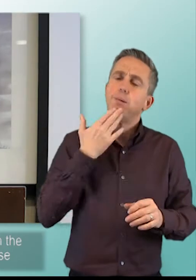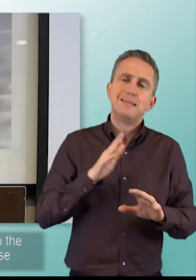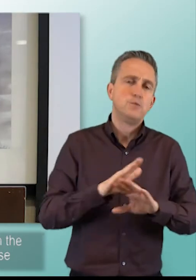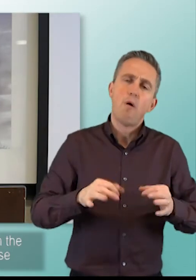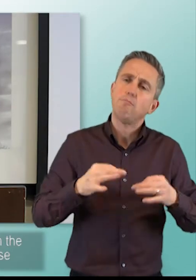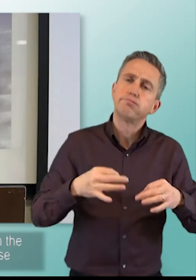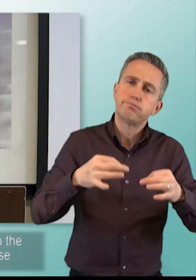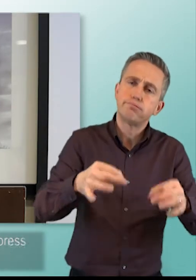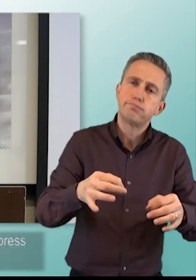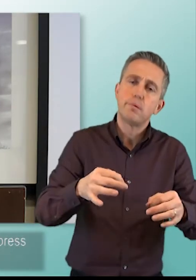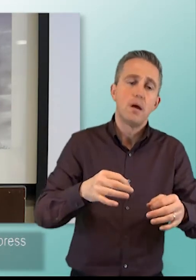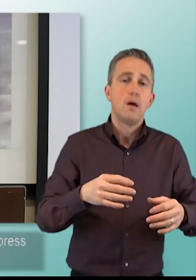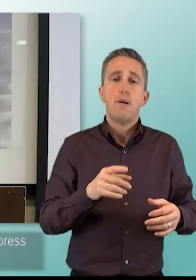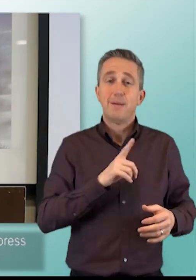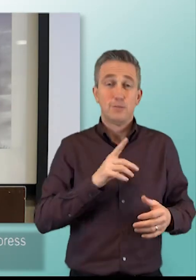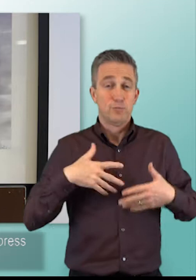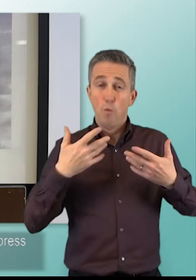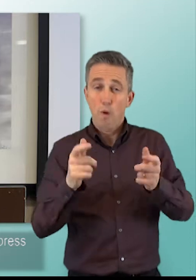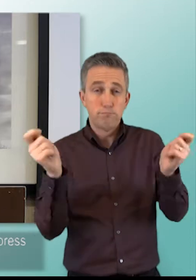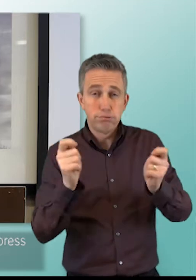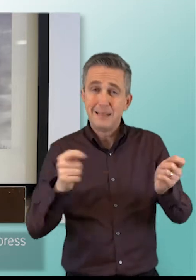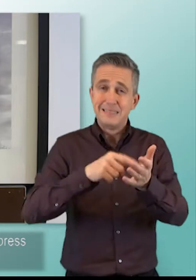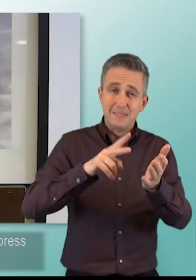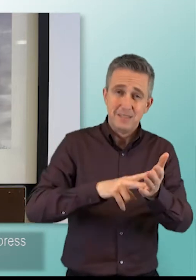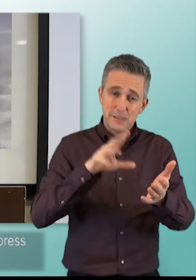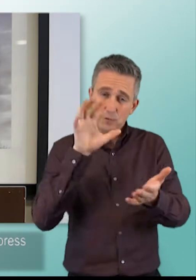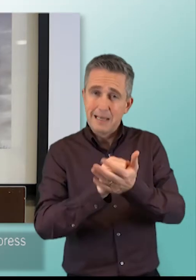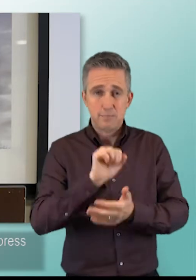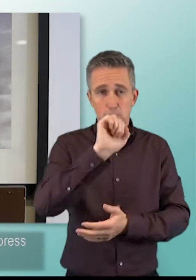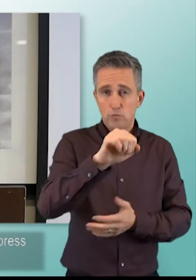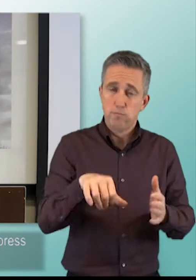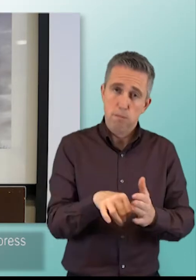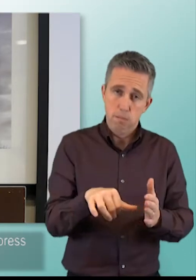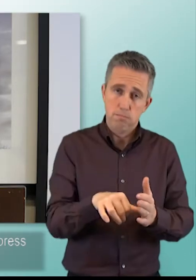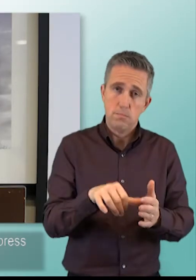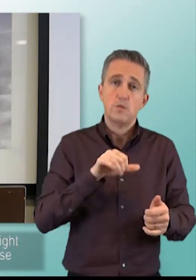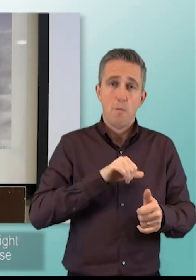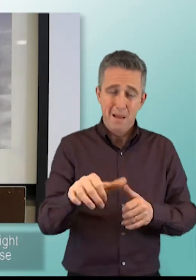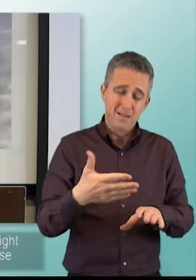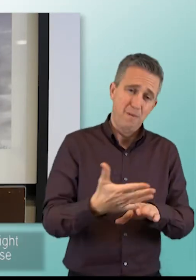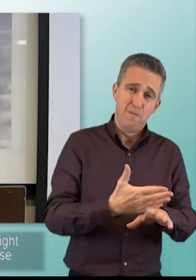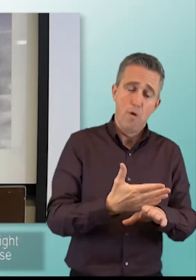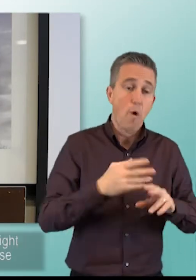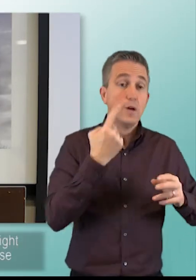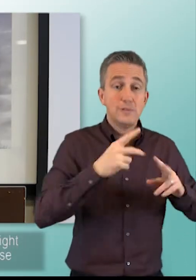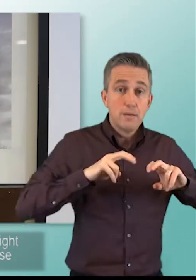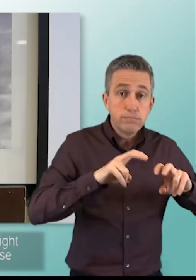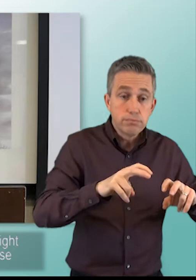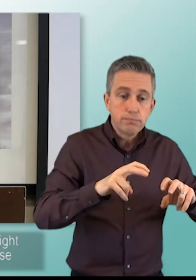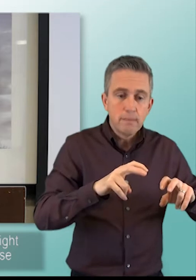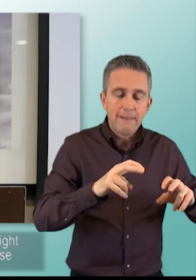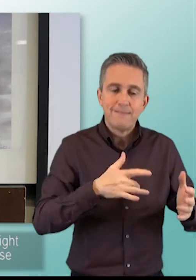relatively early, because these are the kind of events that can maybe hit the press or can become quite serious quite quickly. So again, it's up to the